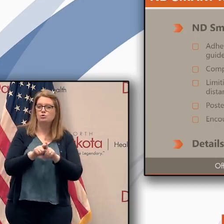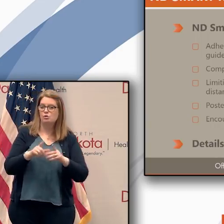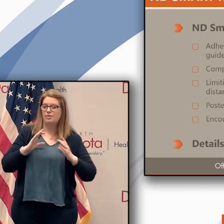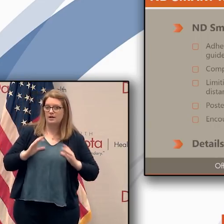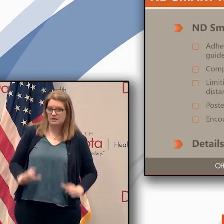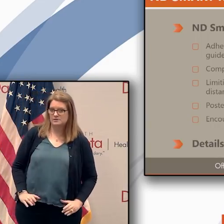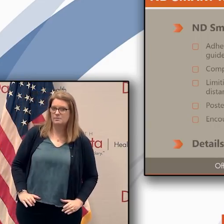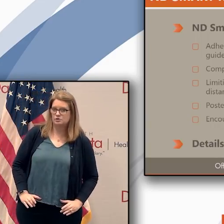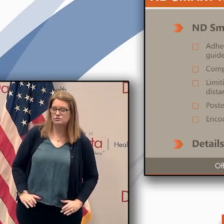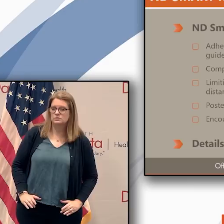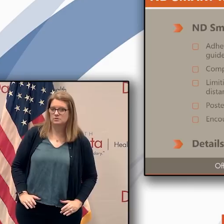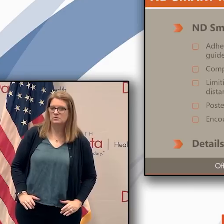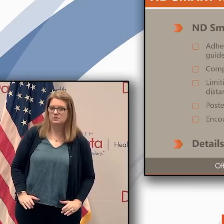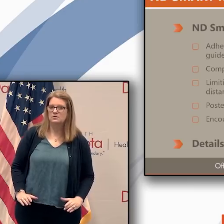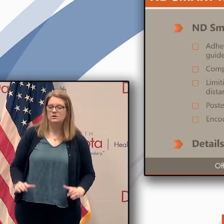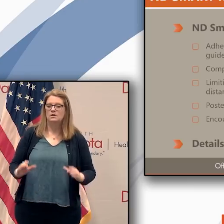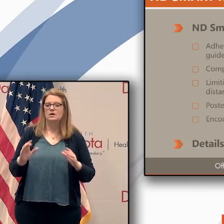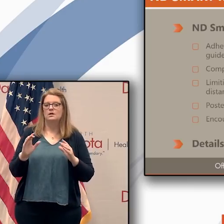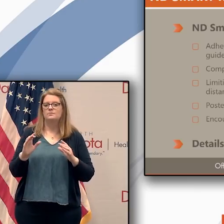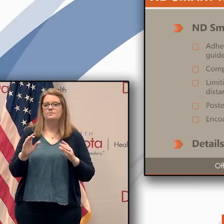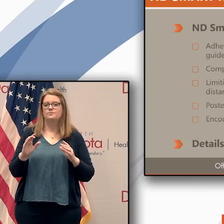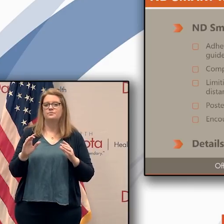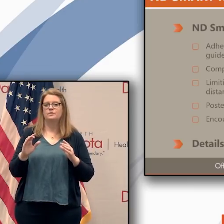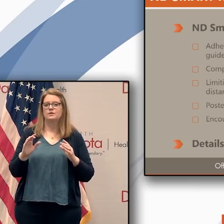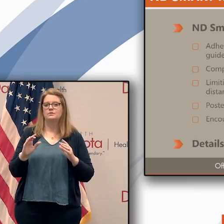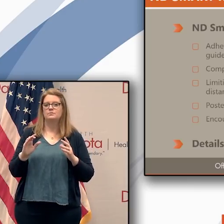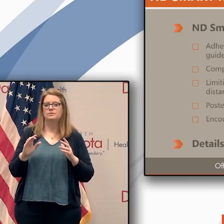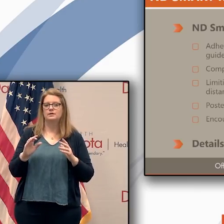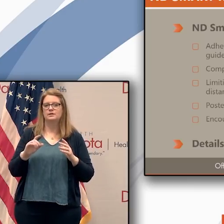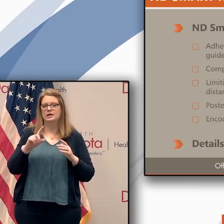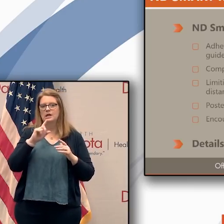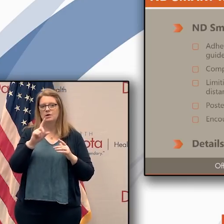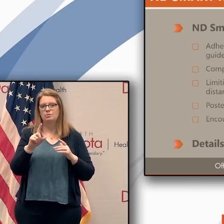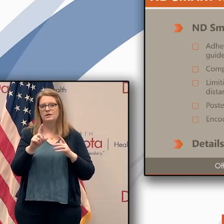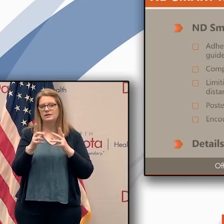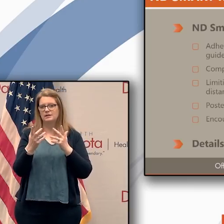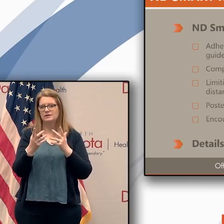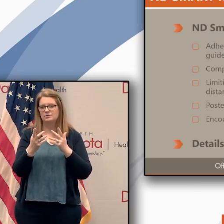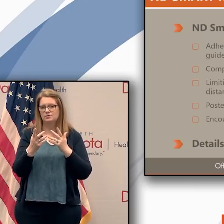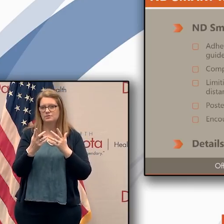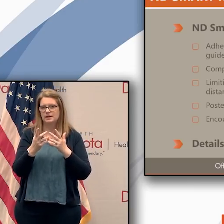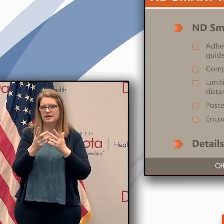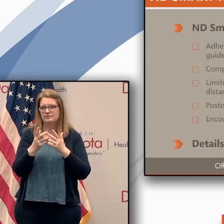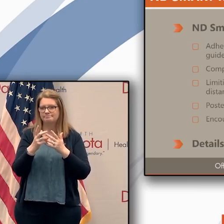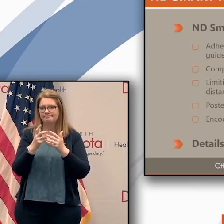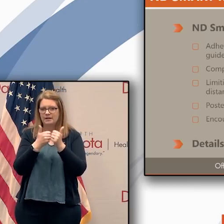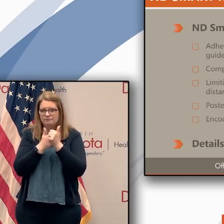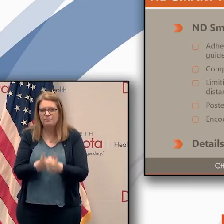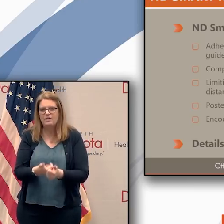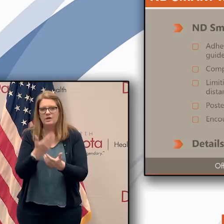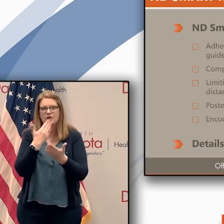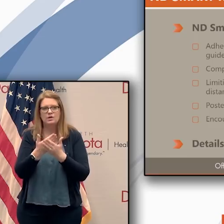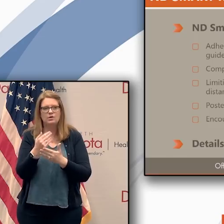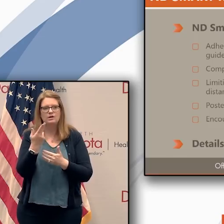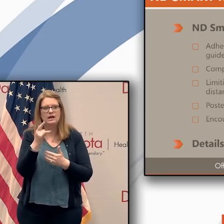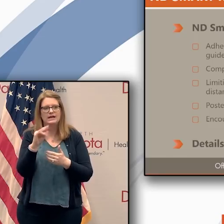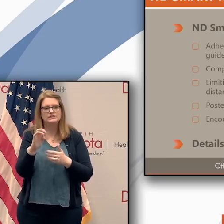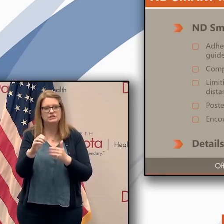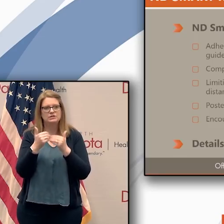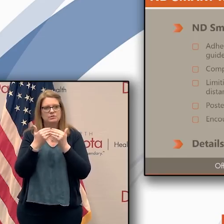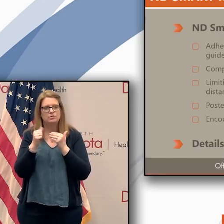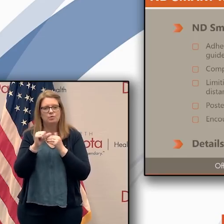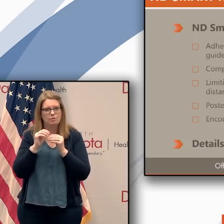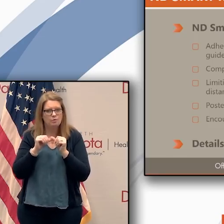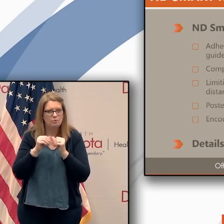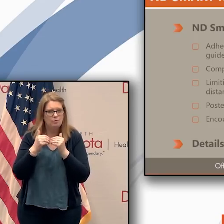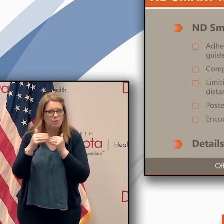consumers and their customers by matching up with great hygiene practices going forward. And as we move forward, the North